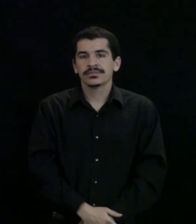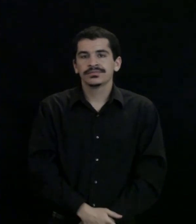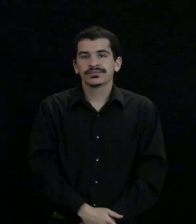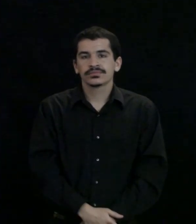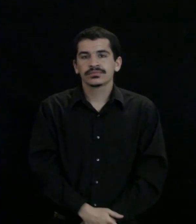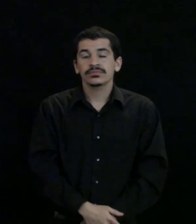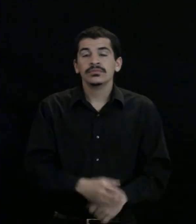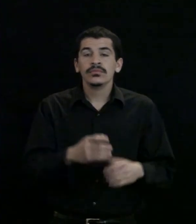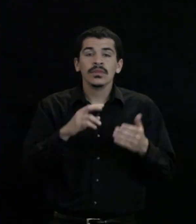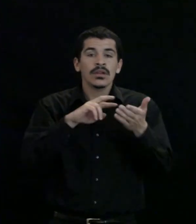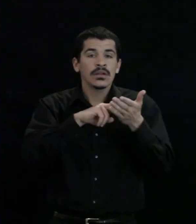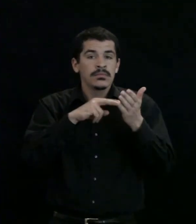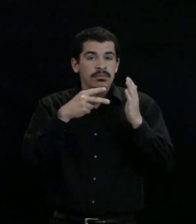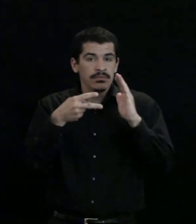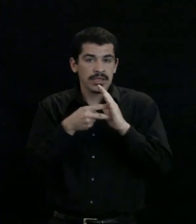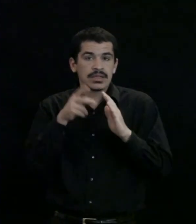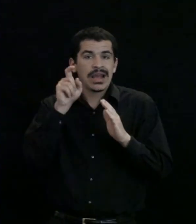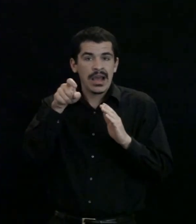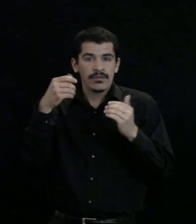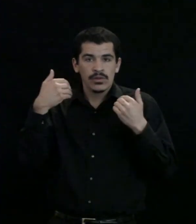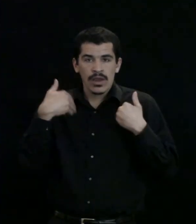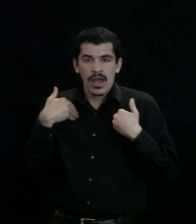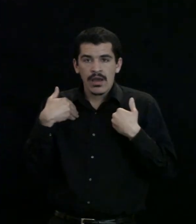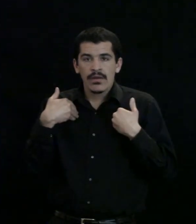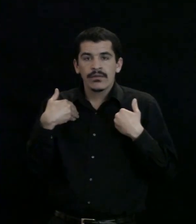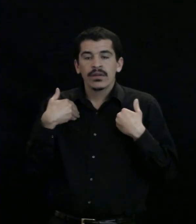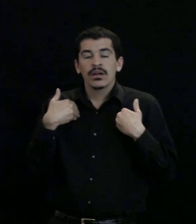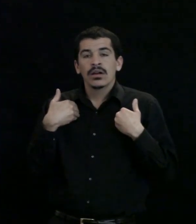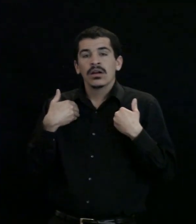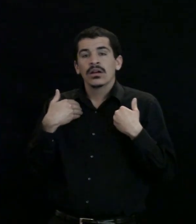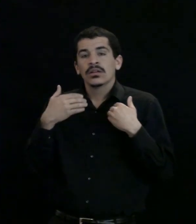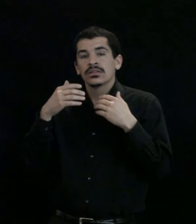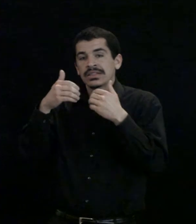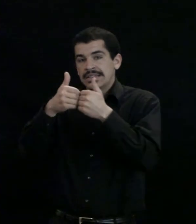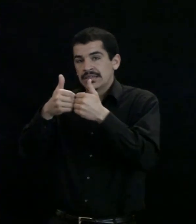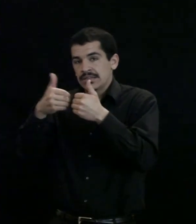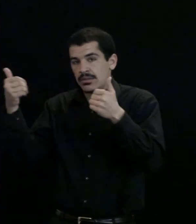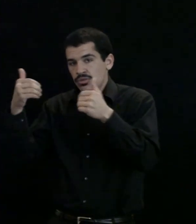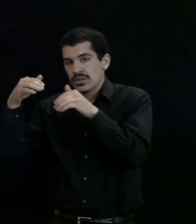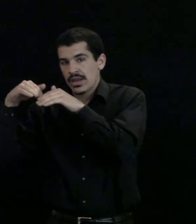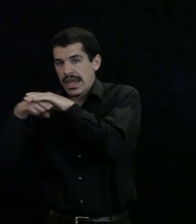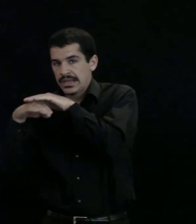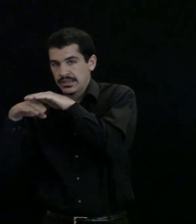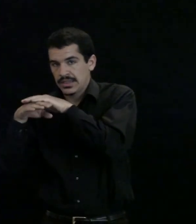They would need to have a separate access.